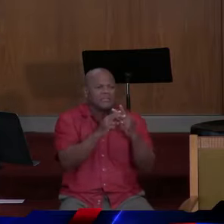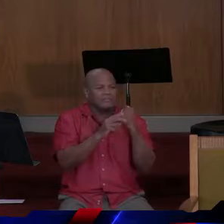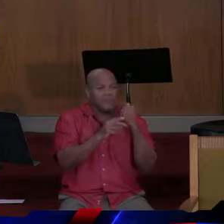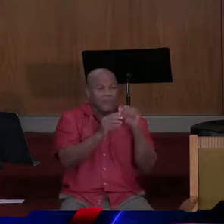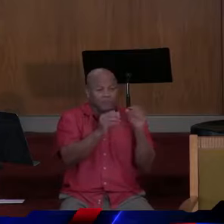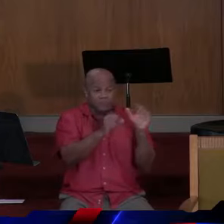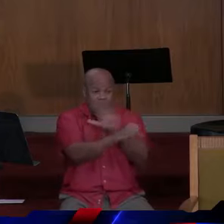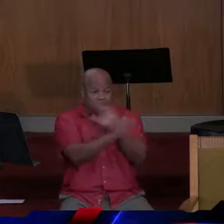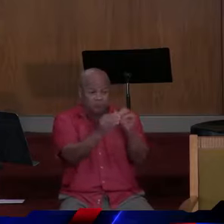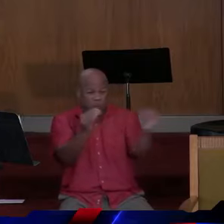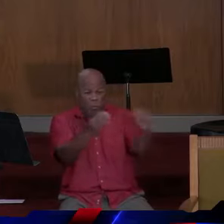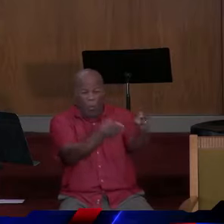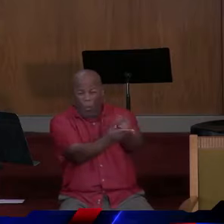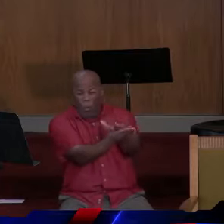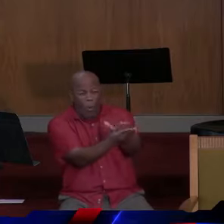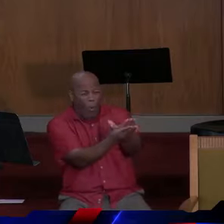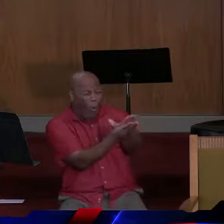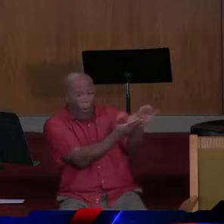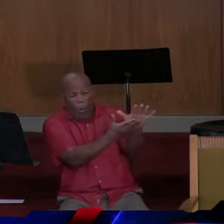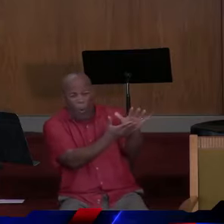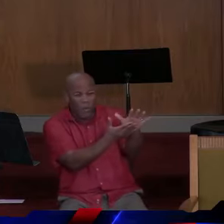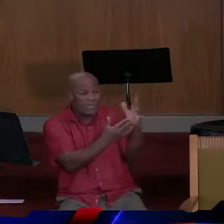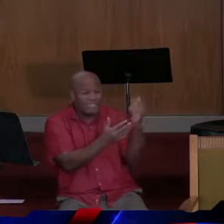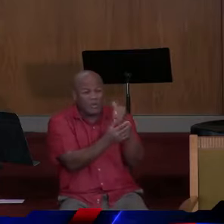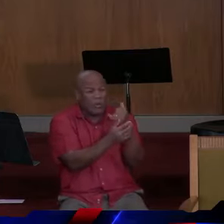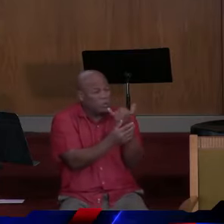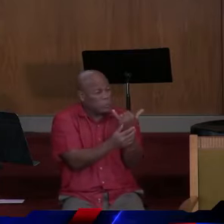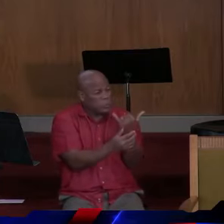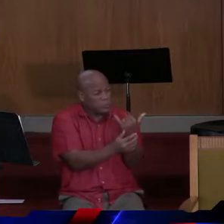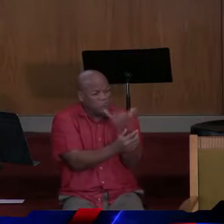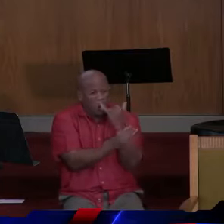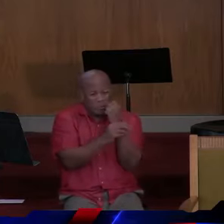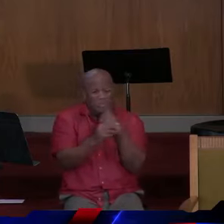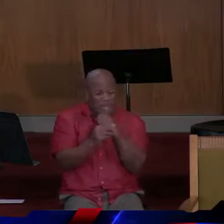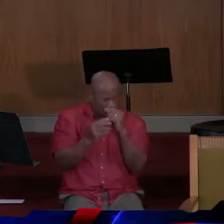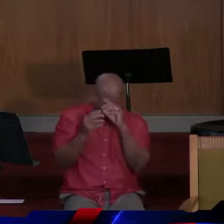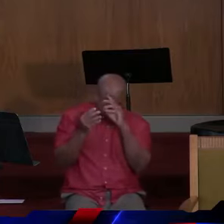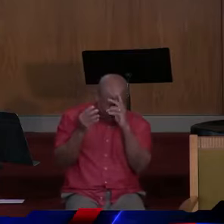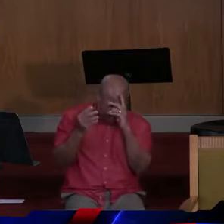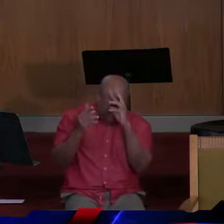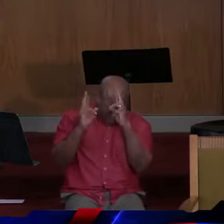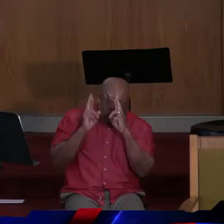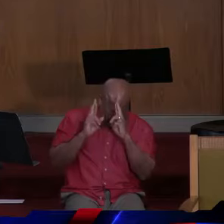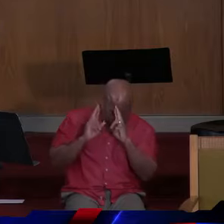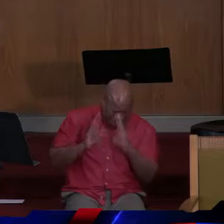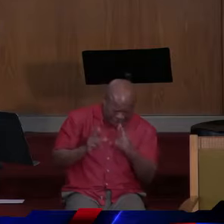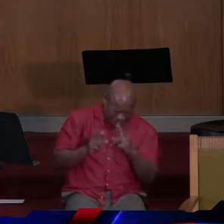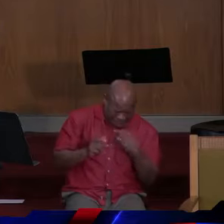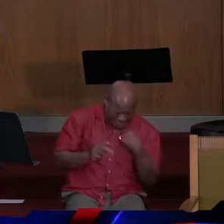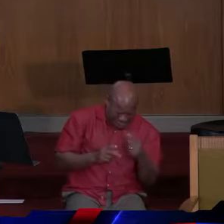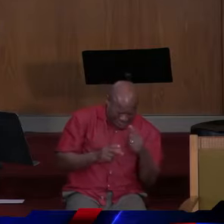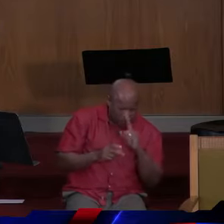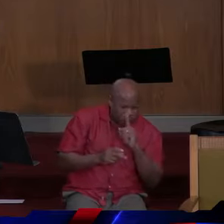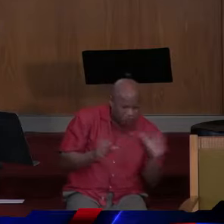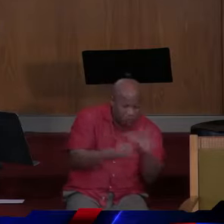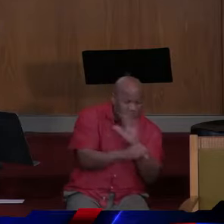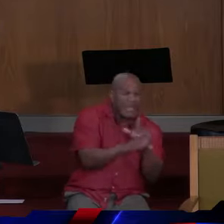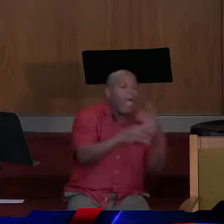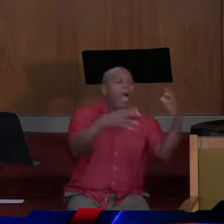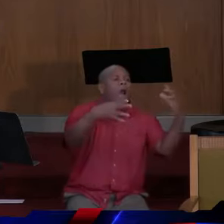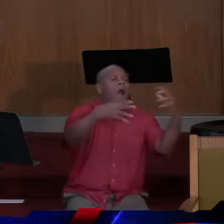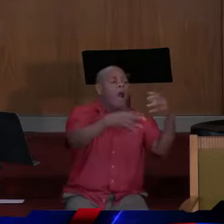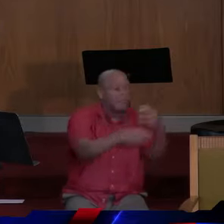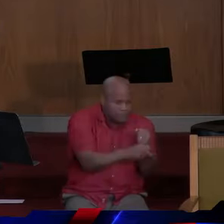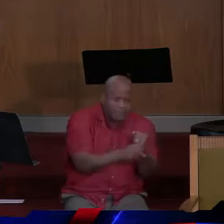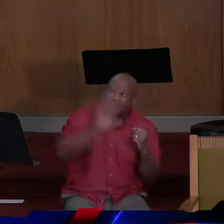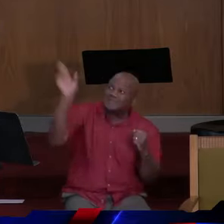so sanctified that it would be irreverent to even utter it. So they just gave the acronym of his name. Stay with me. But